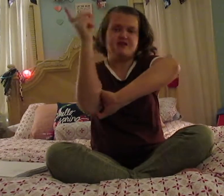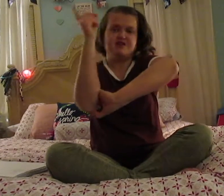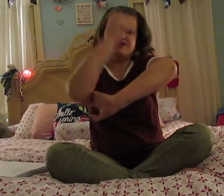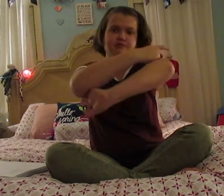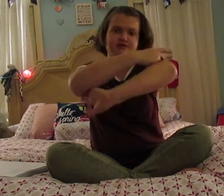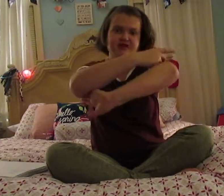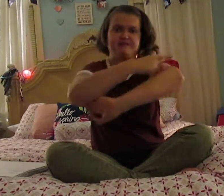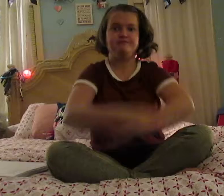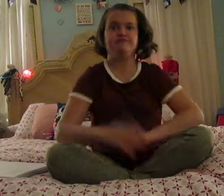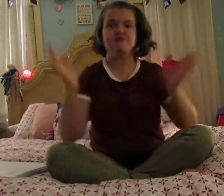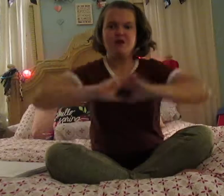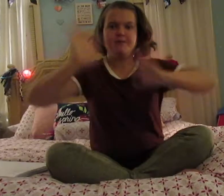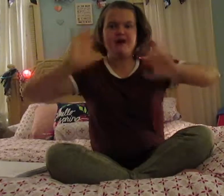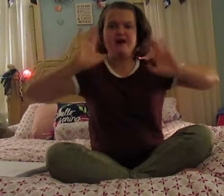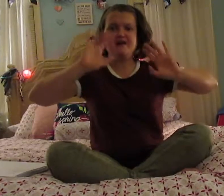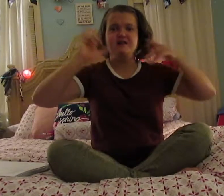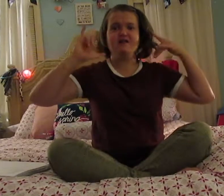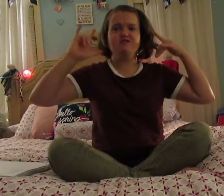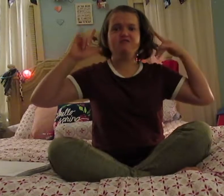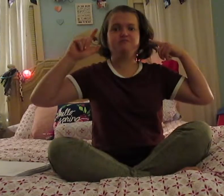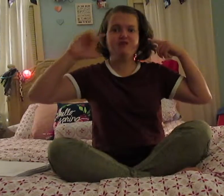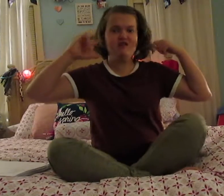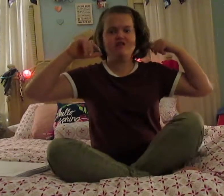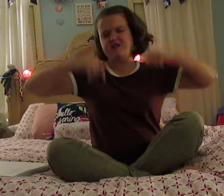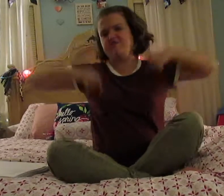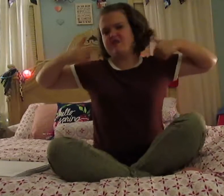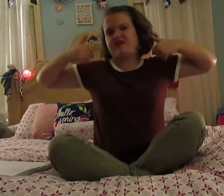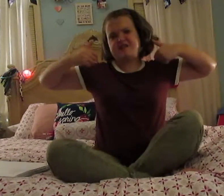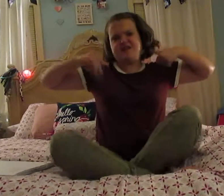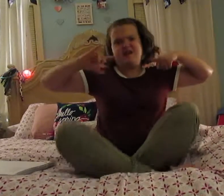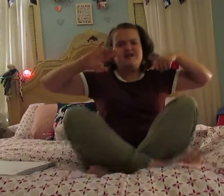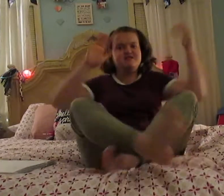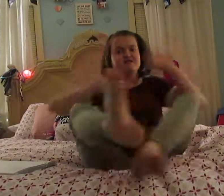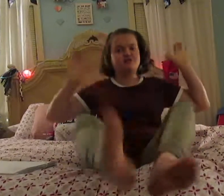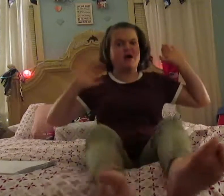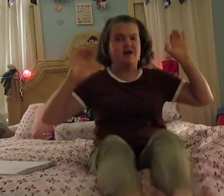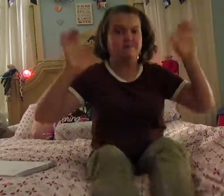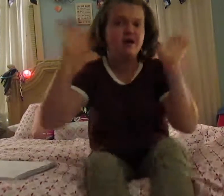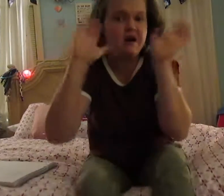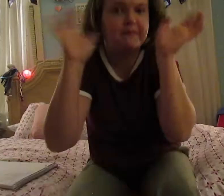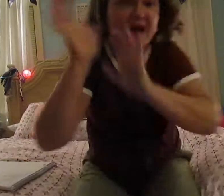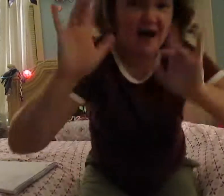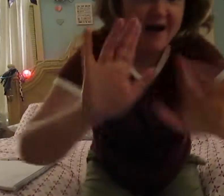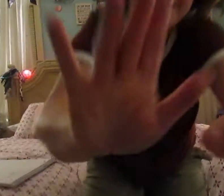Make a D day. Bye. Love you. Please give it a like and subscribe. Bye. Bye. Thank